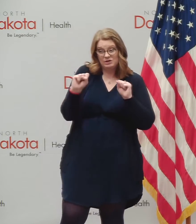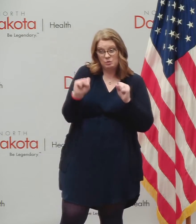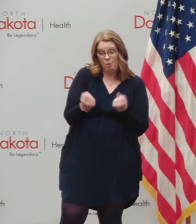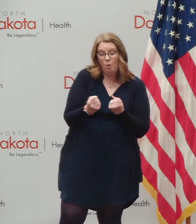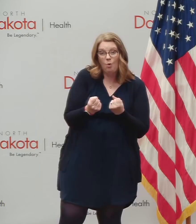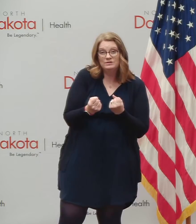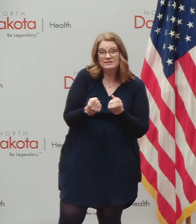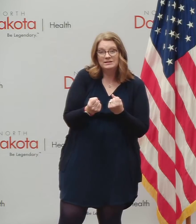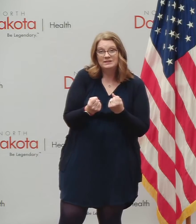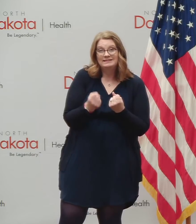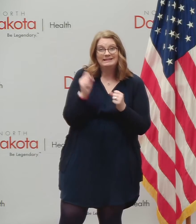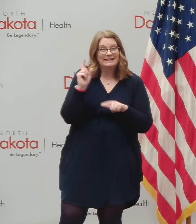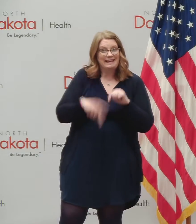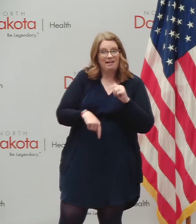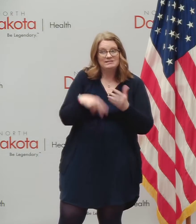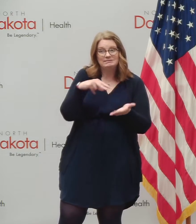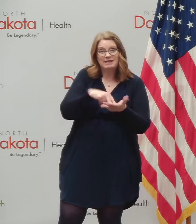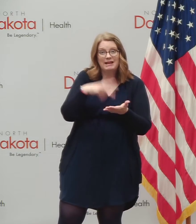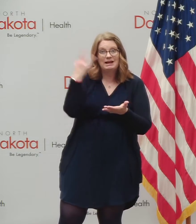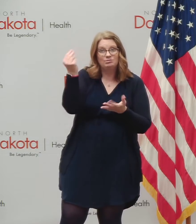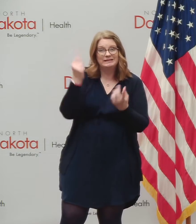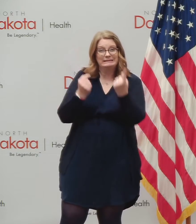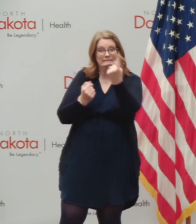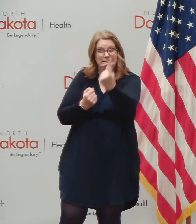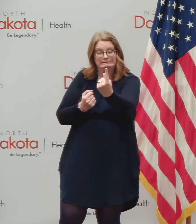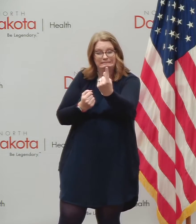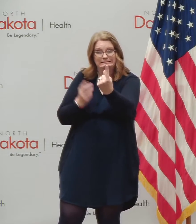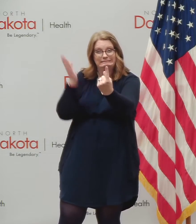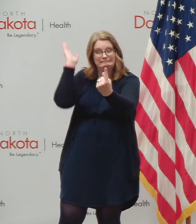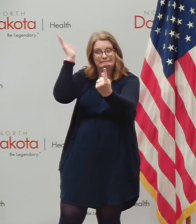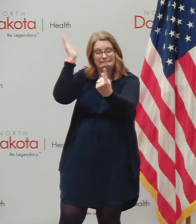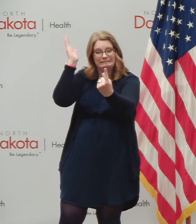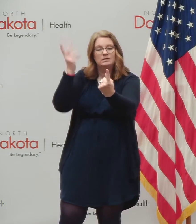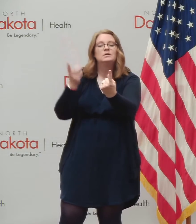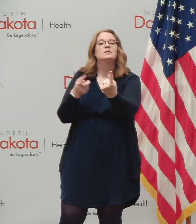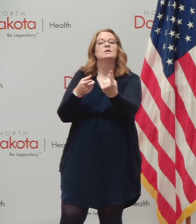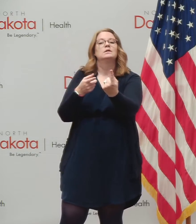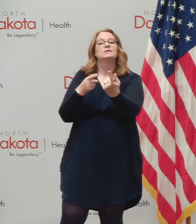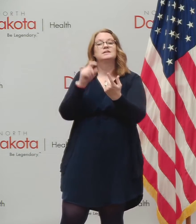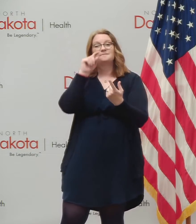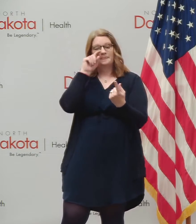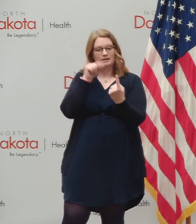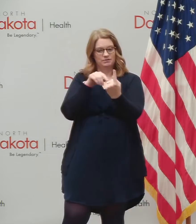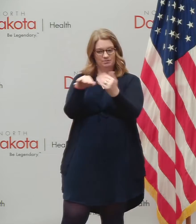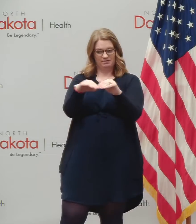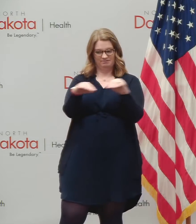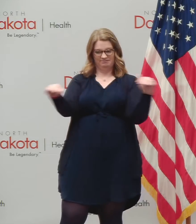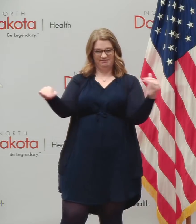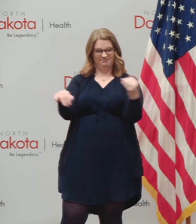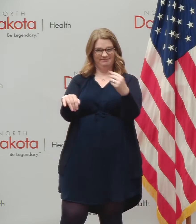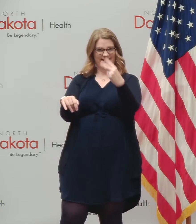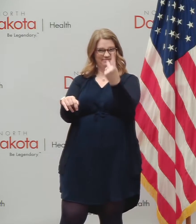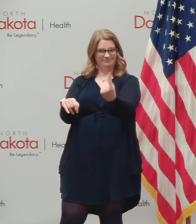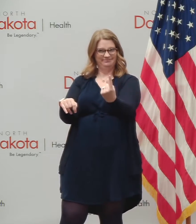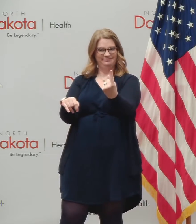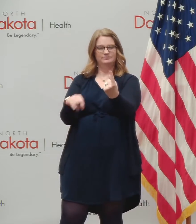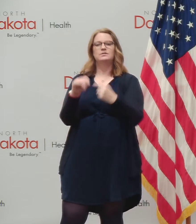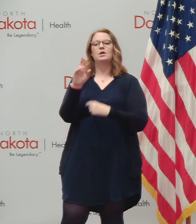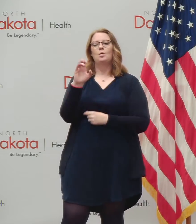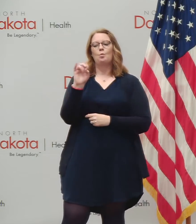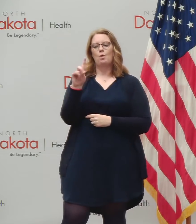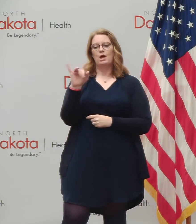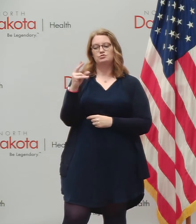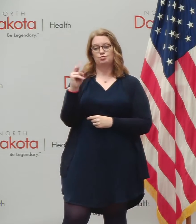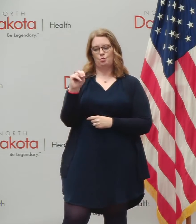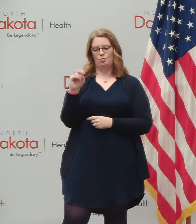needs more additional elements, so instead of doing it from a flatbed, area resident Rod